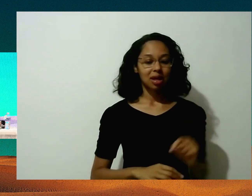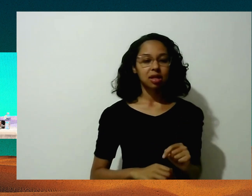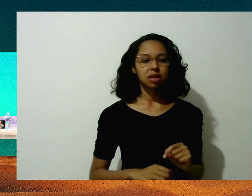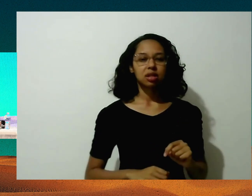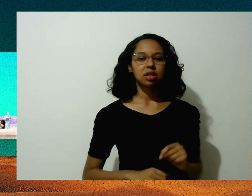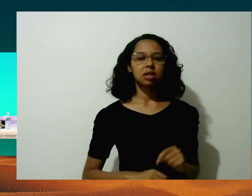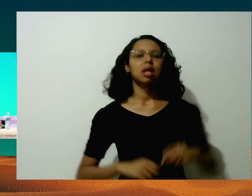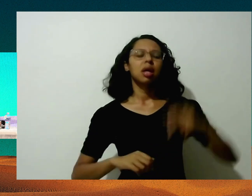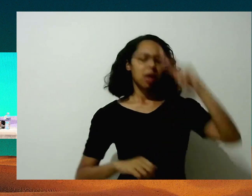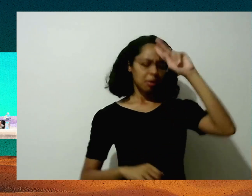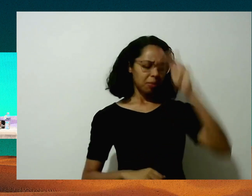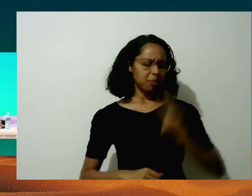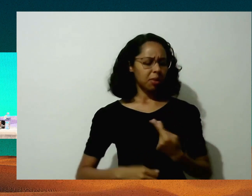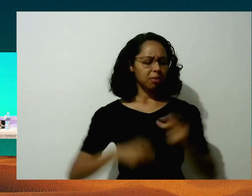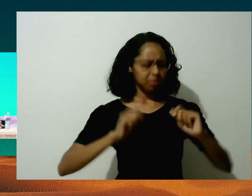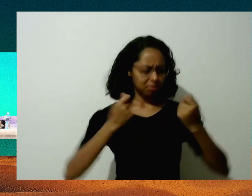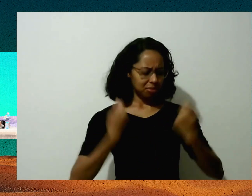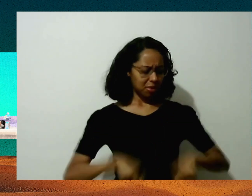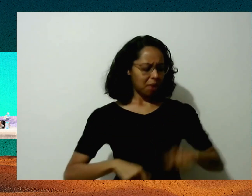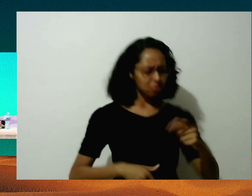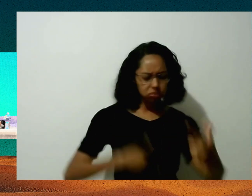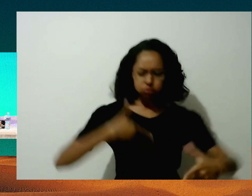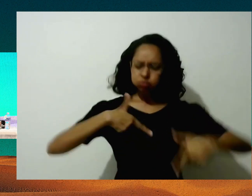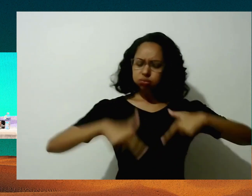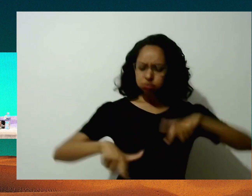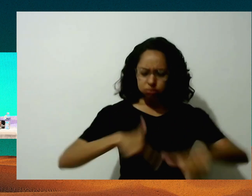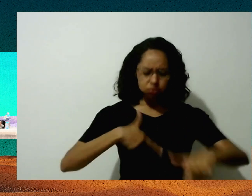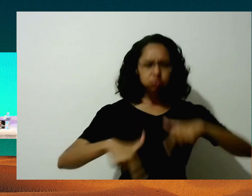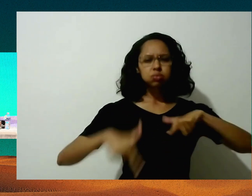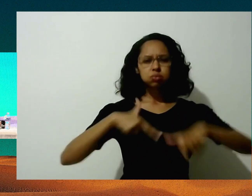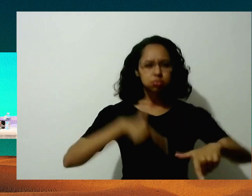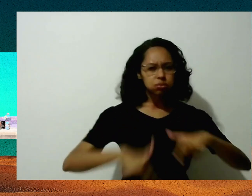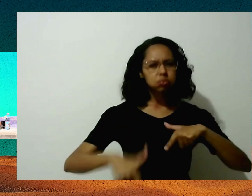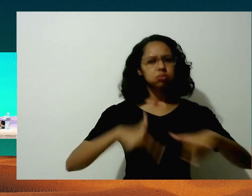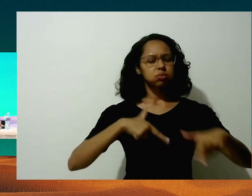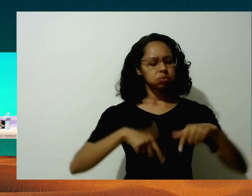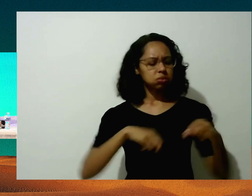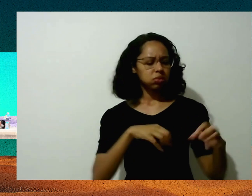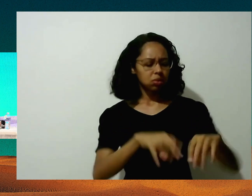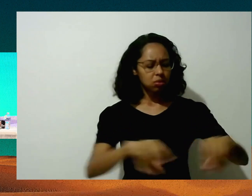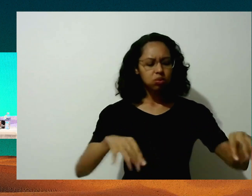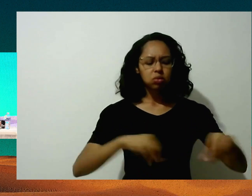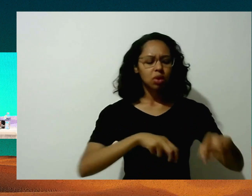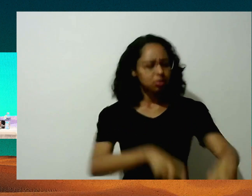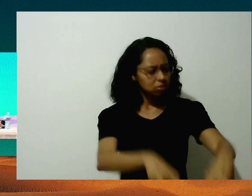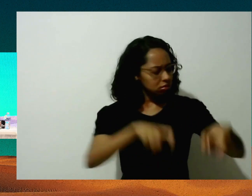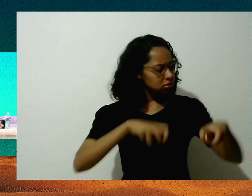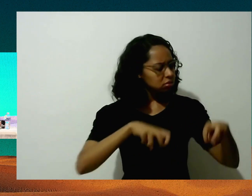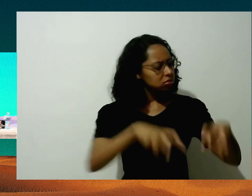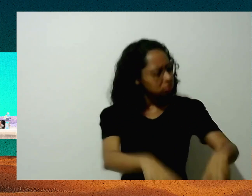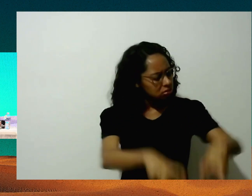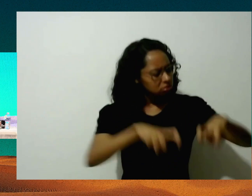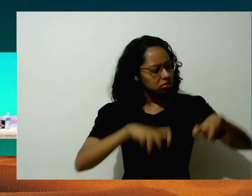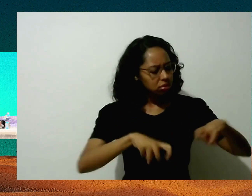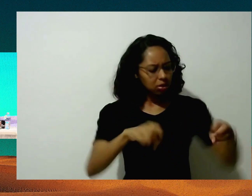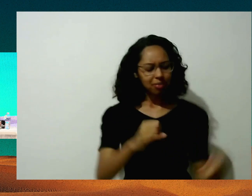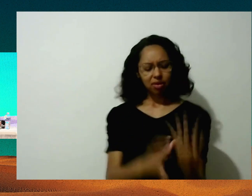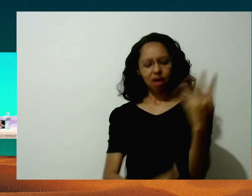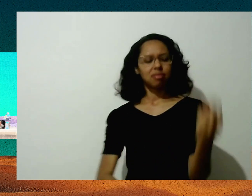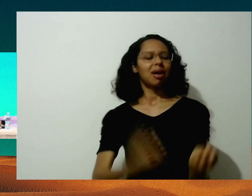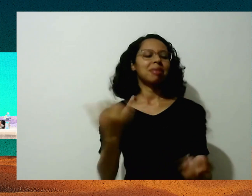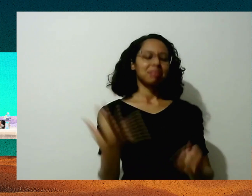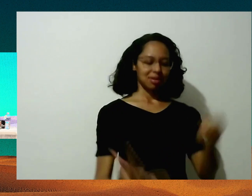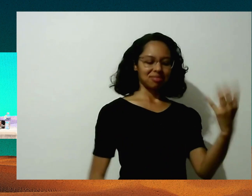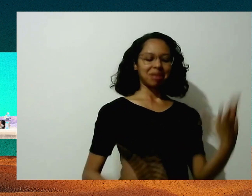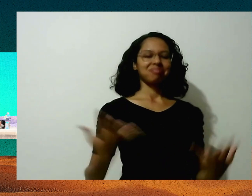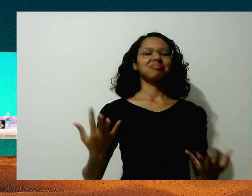de trabalho, de lavrar, de arar a terra, de produzir a terra. Cain certainly